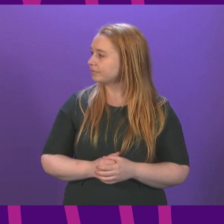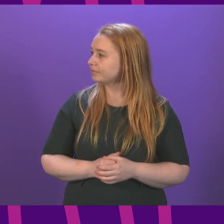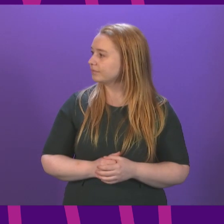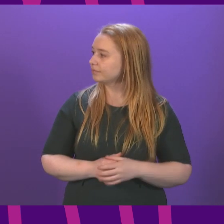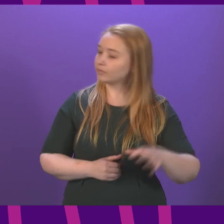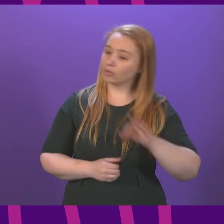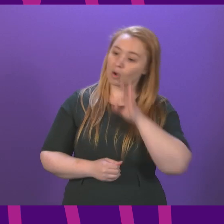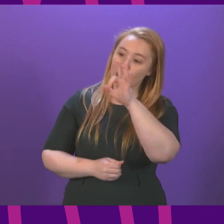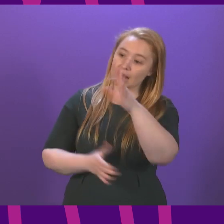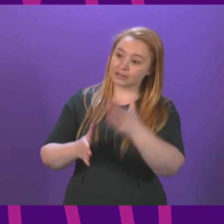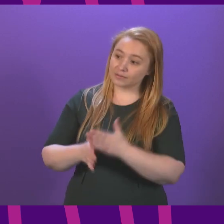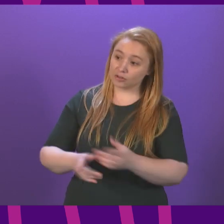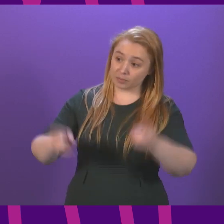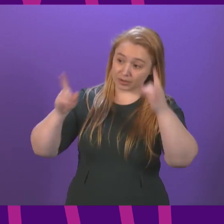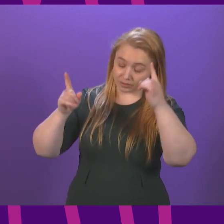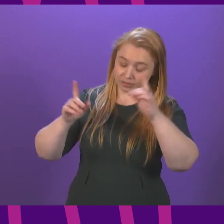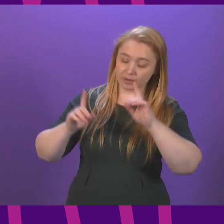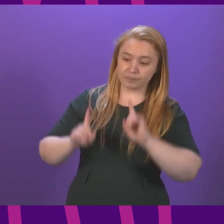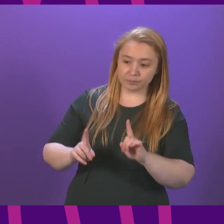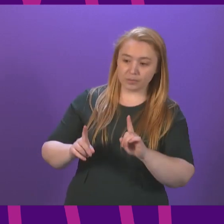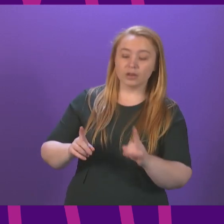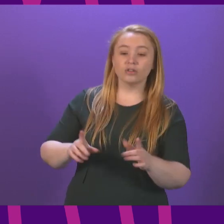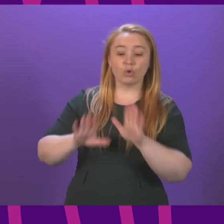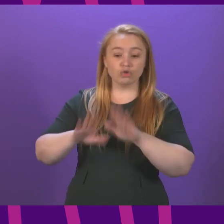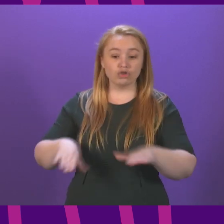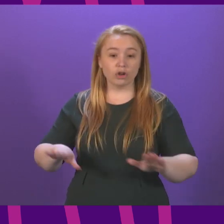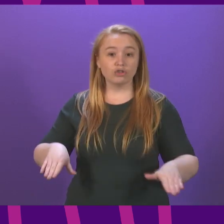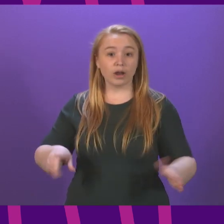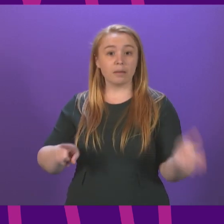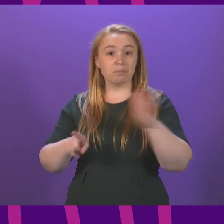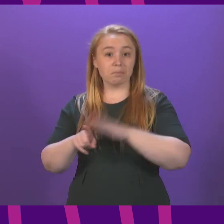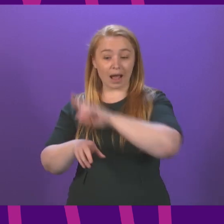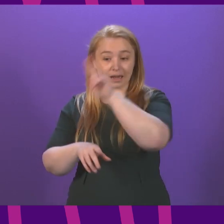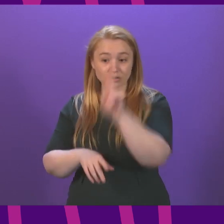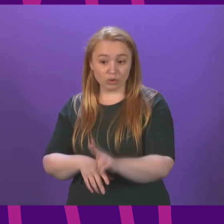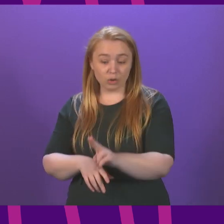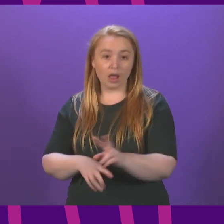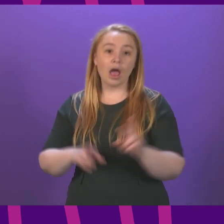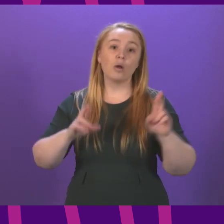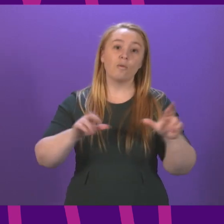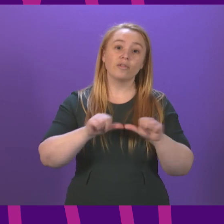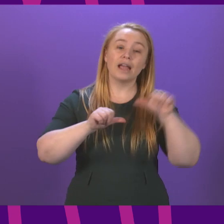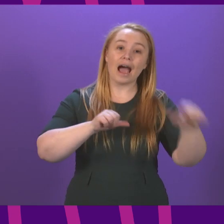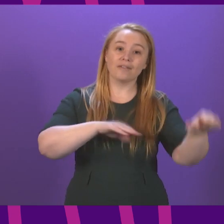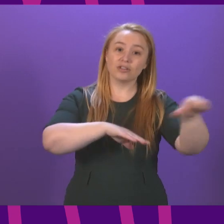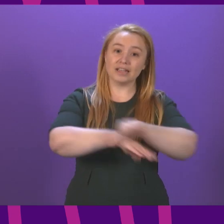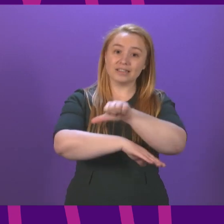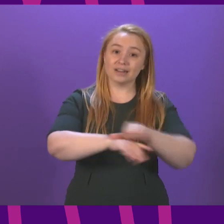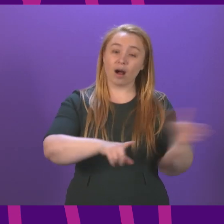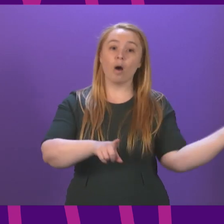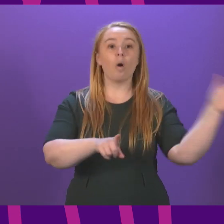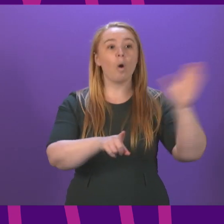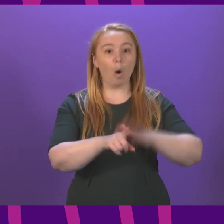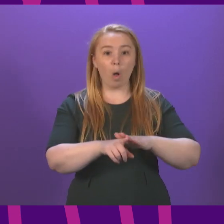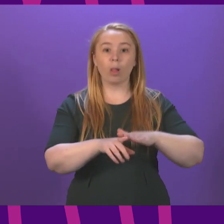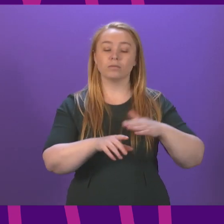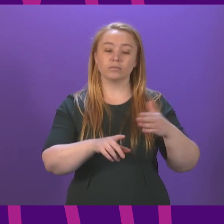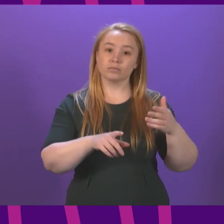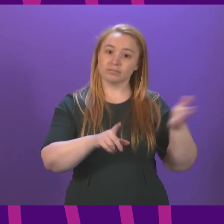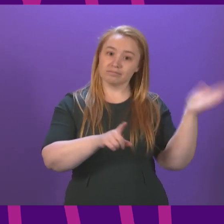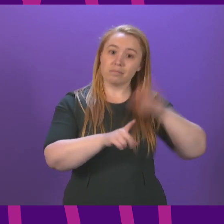I ask the First Minister, now that more children are back at school, and the indication is that all should return after Easter, when will all the after-school